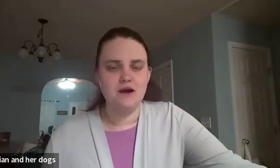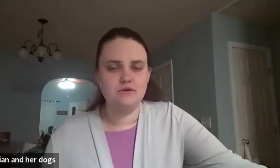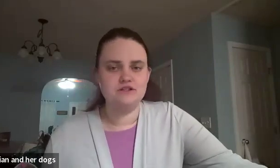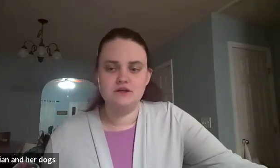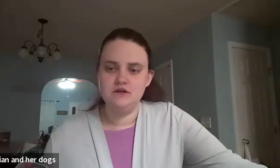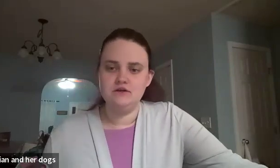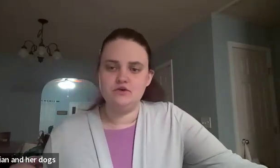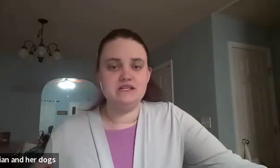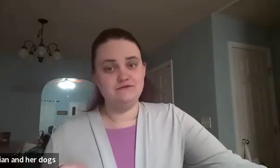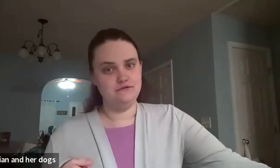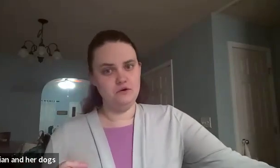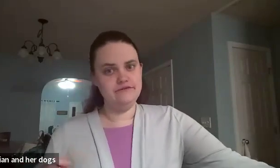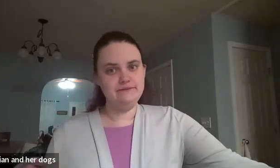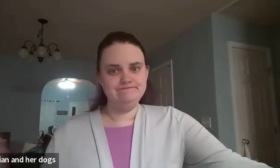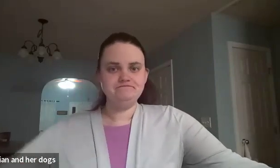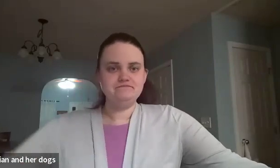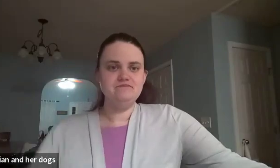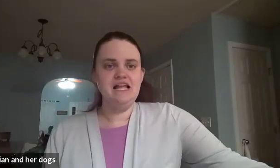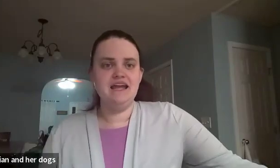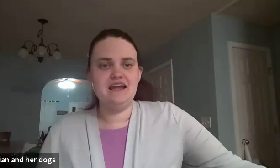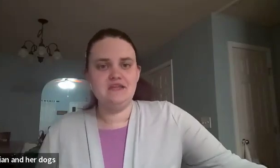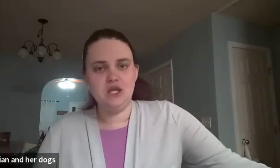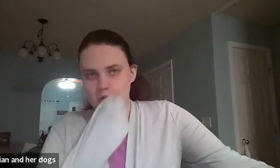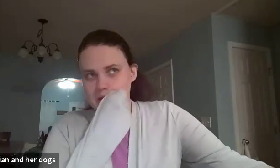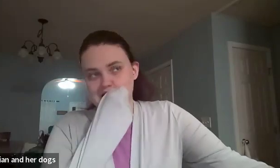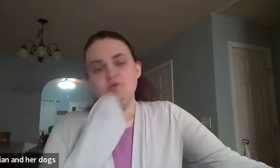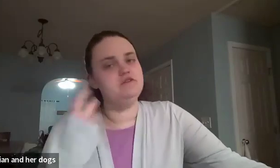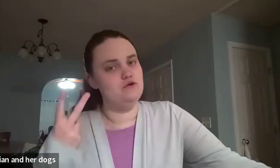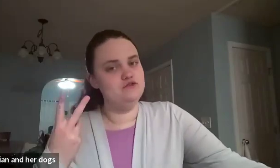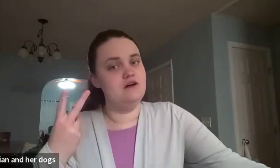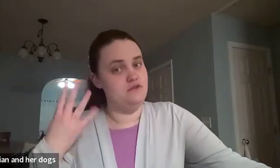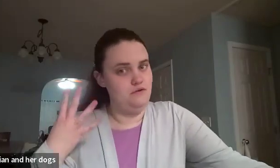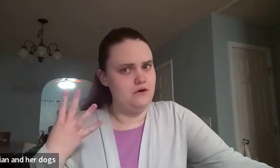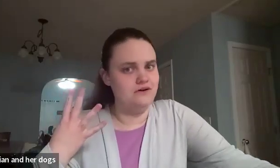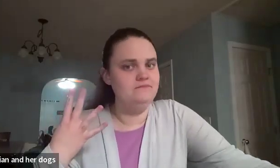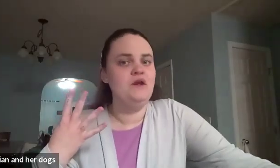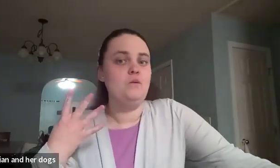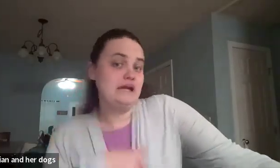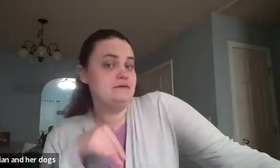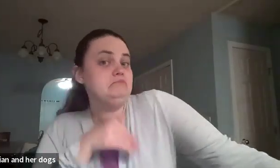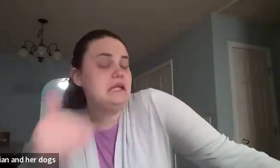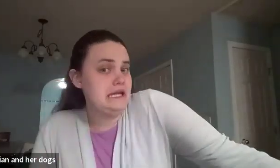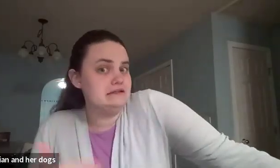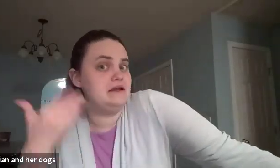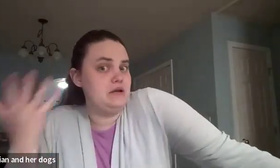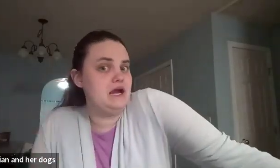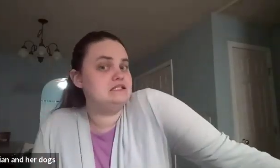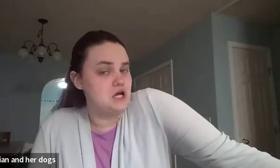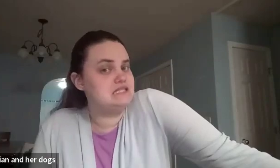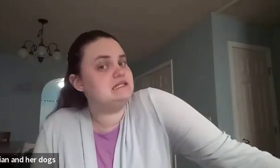I was the reason for 4 of them. And I think only 2 of those of the 4 were even planned. Like we had discussed